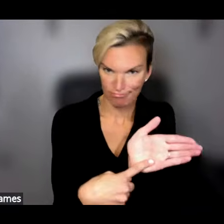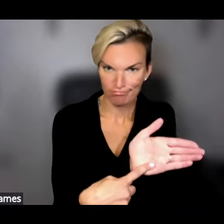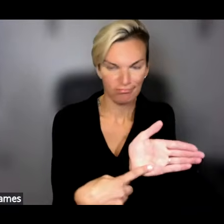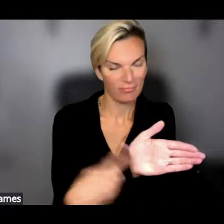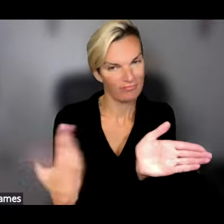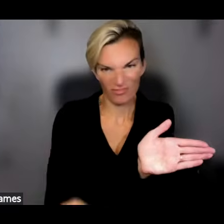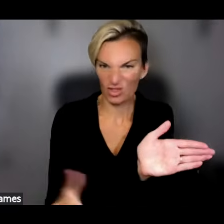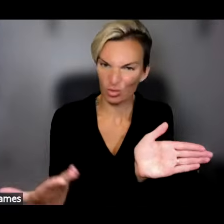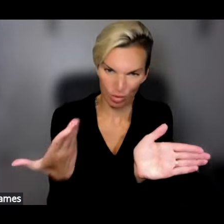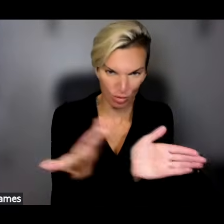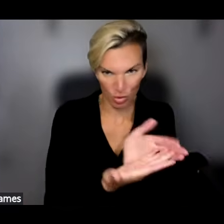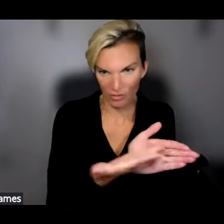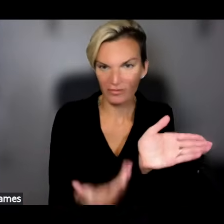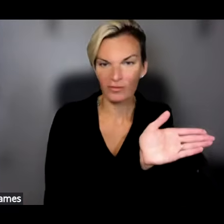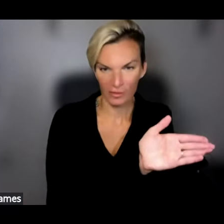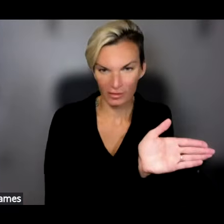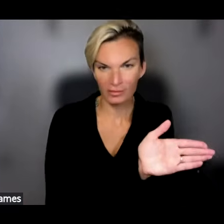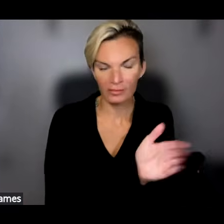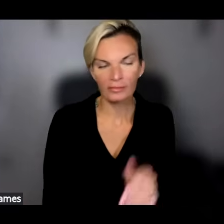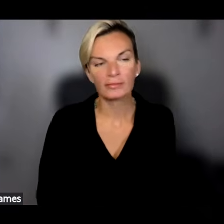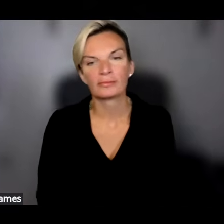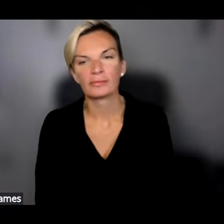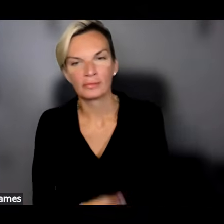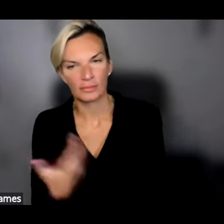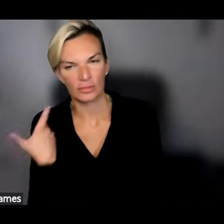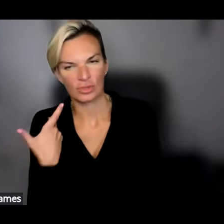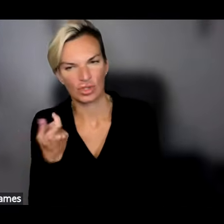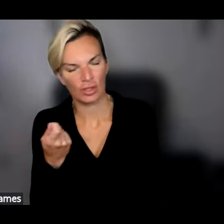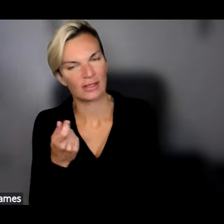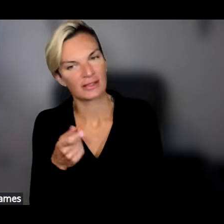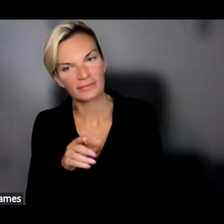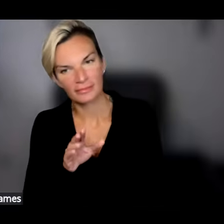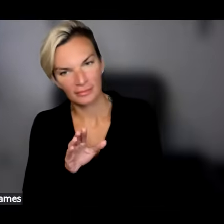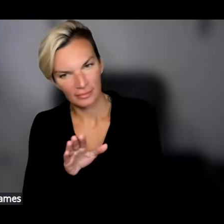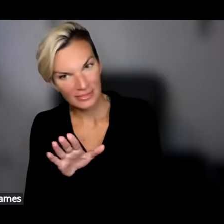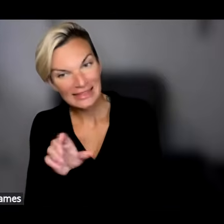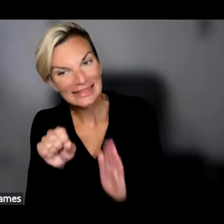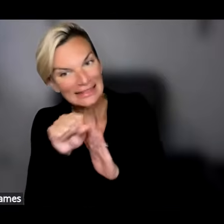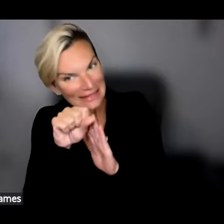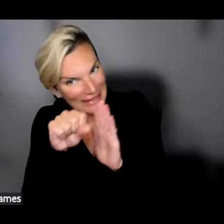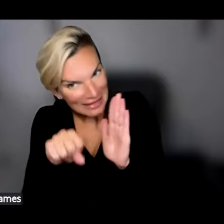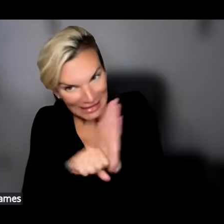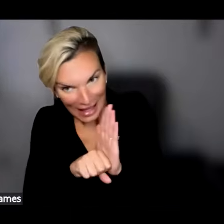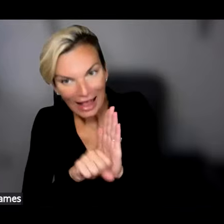And it's actually state government contractors, correct? It's not government contractors.